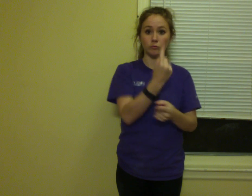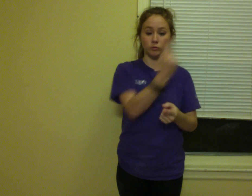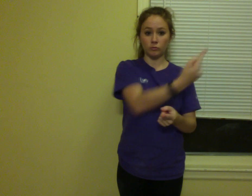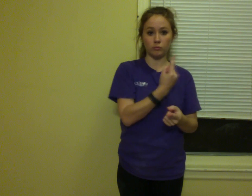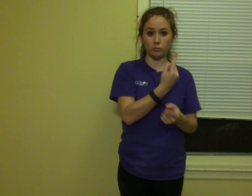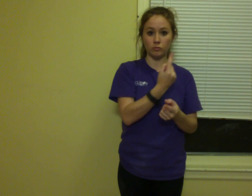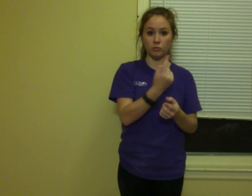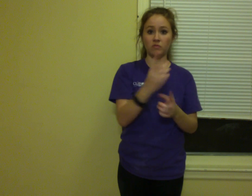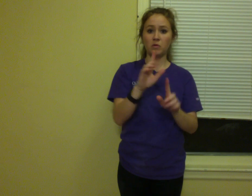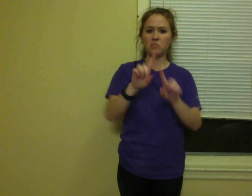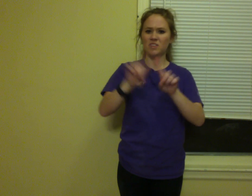from the farms,